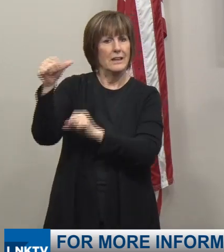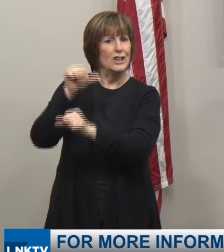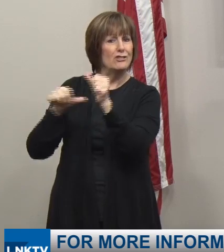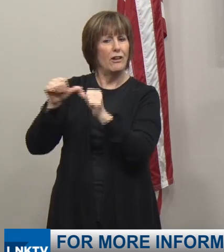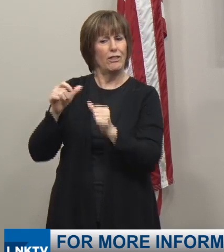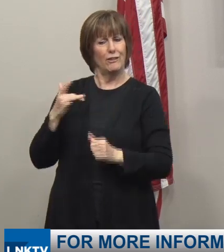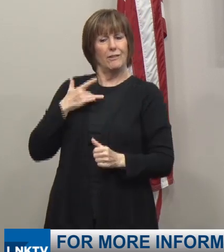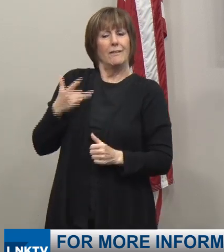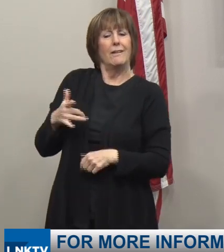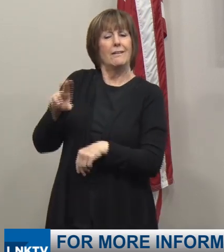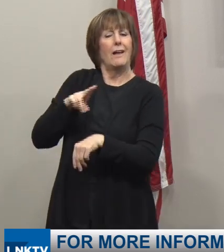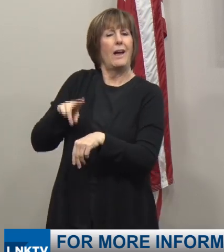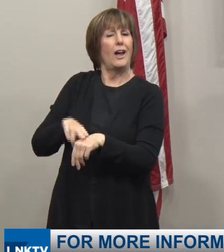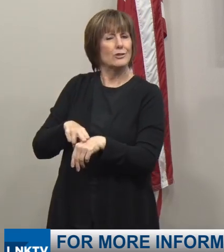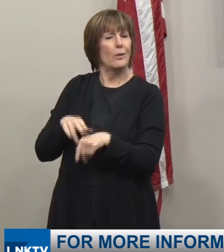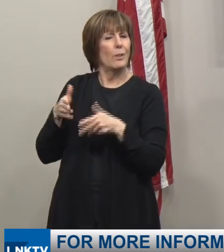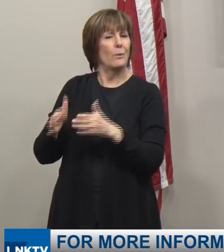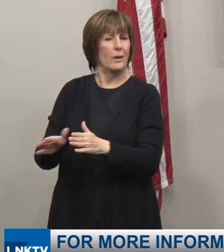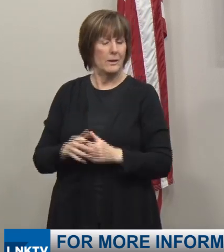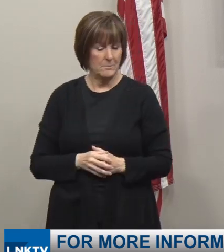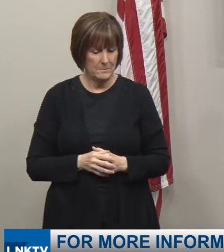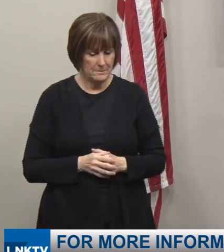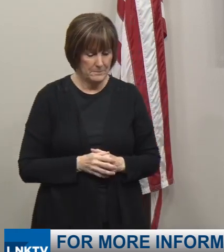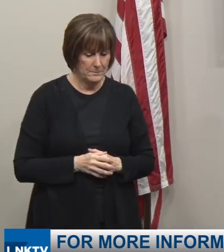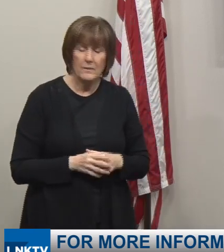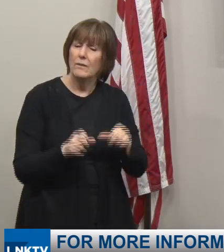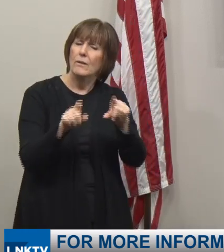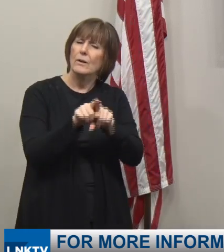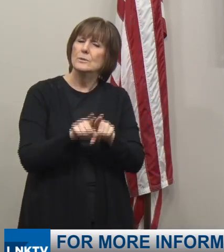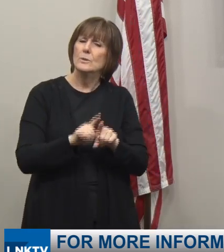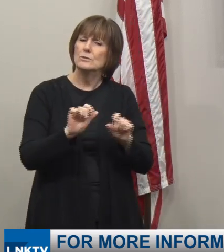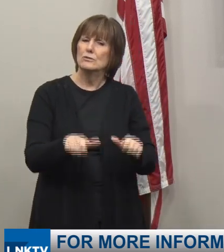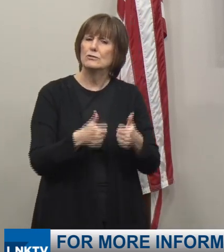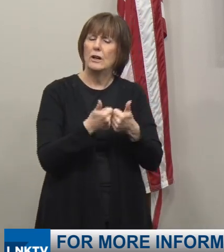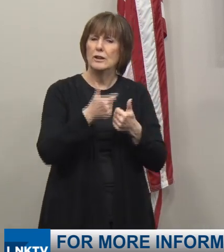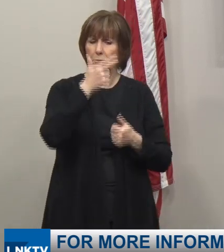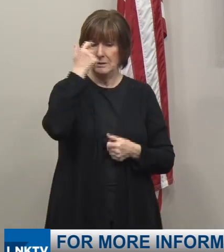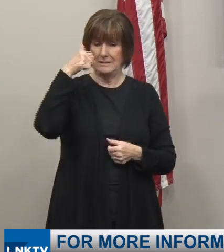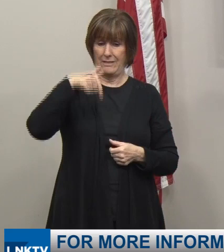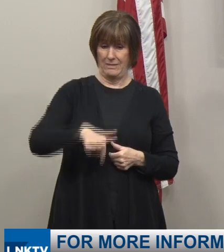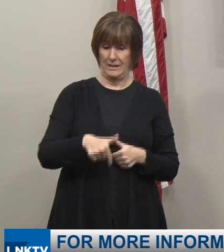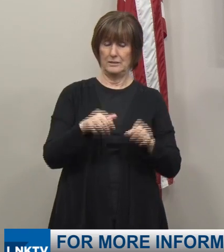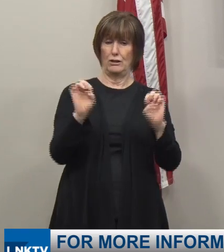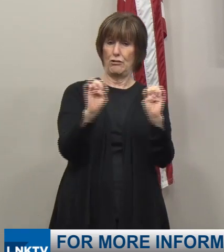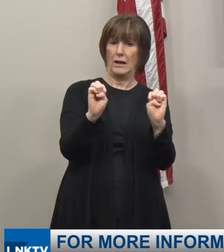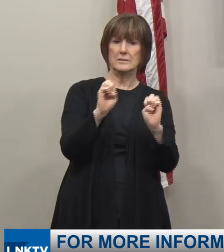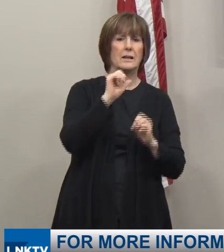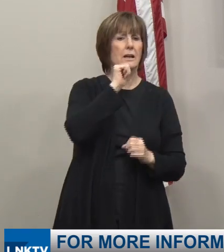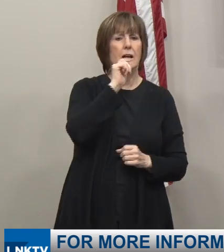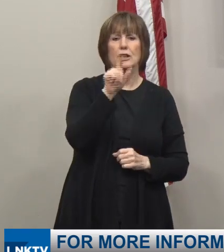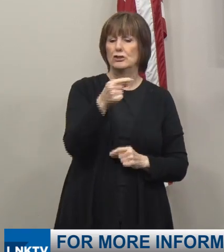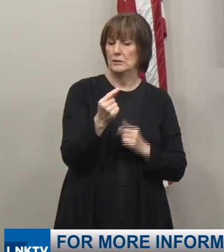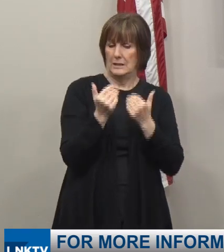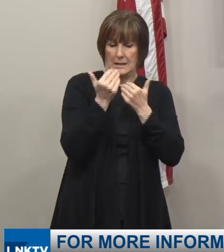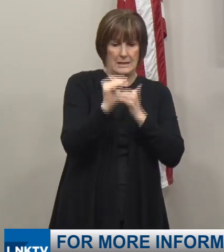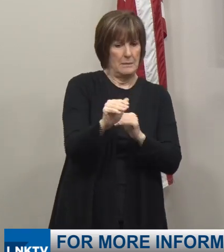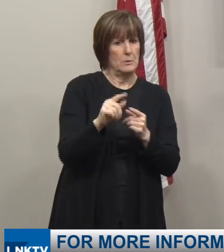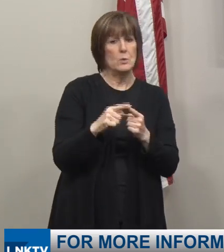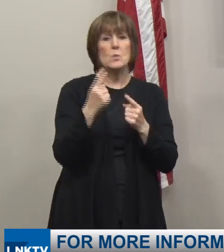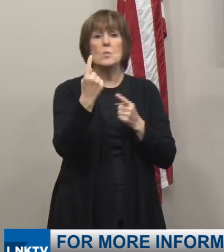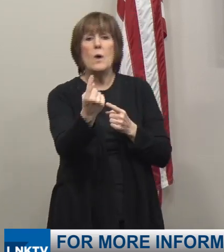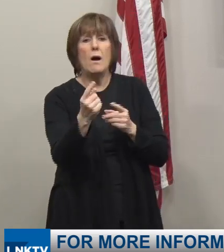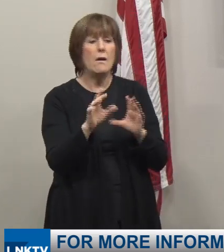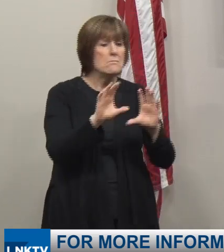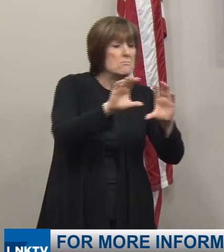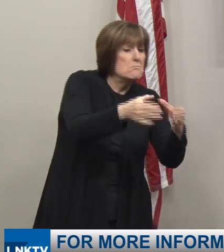most natural and fundamental ways. It's also challenging because this crisis has not just been limited to one sector or to